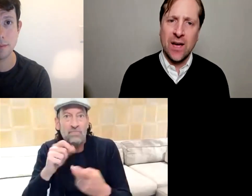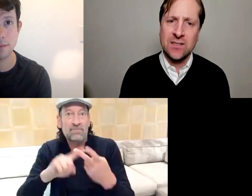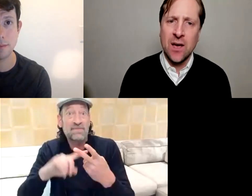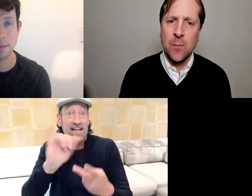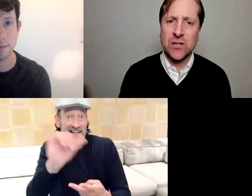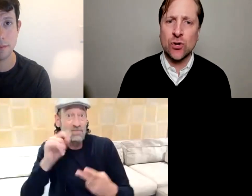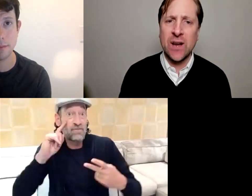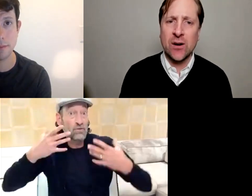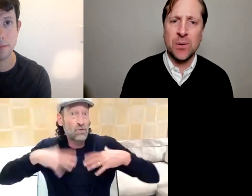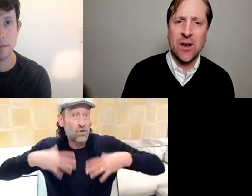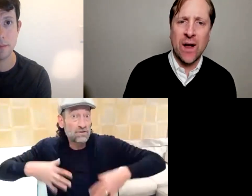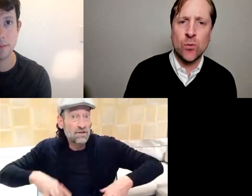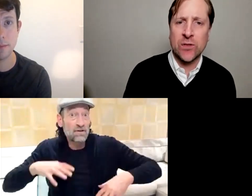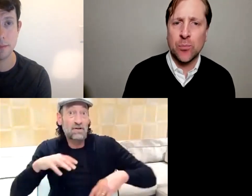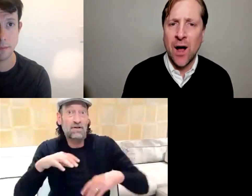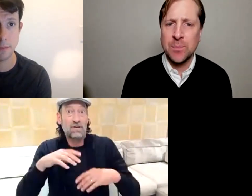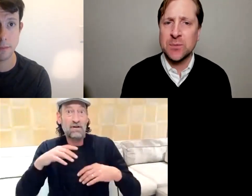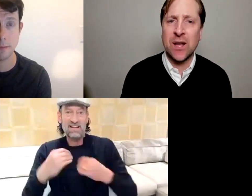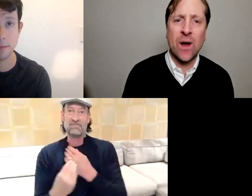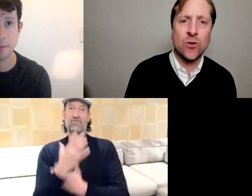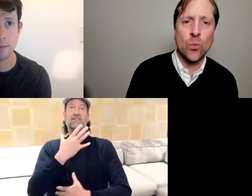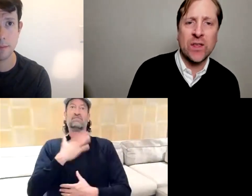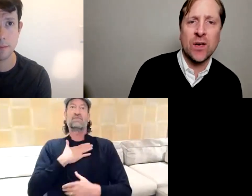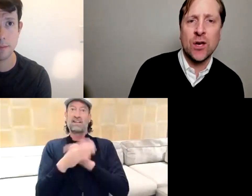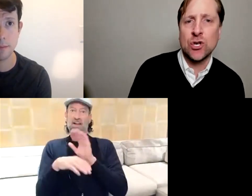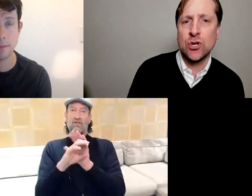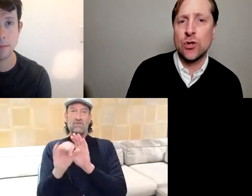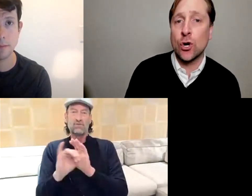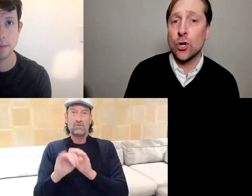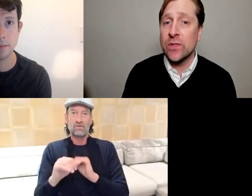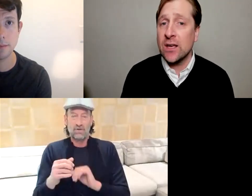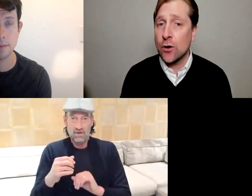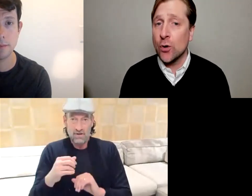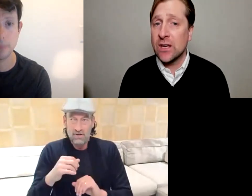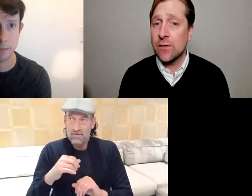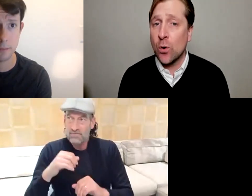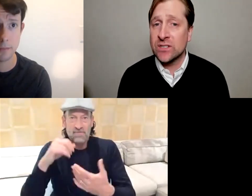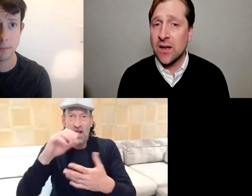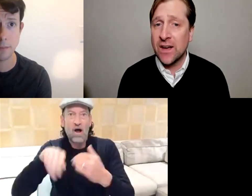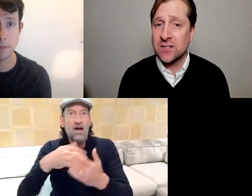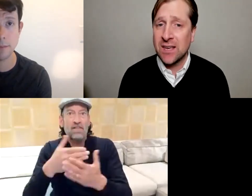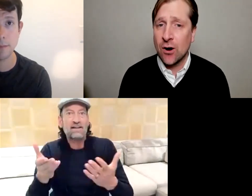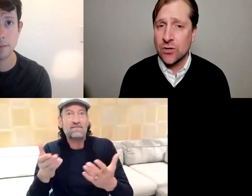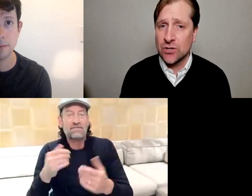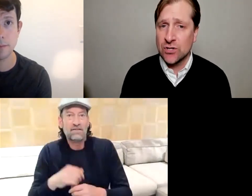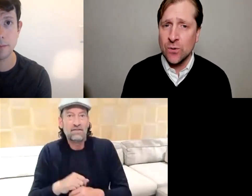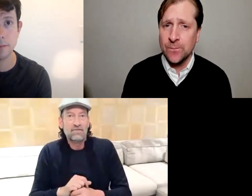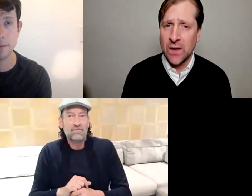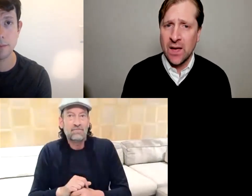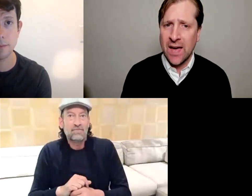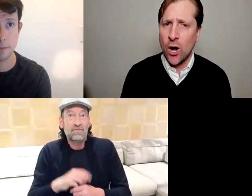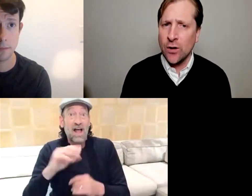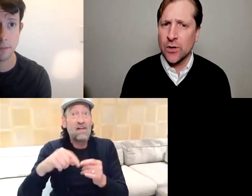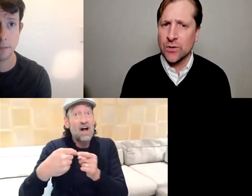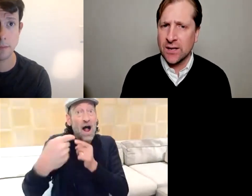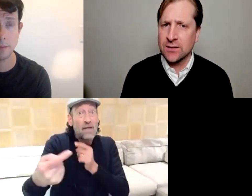their lines, but to learn how to play around with the props, play around with the clothing. Clothing, of course, affects my characters too,